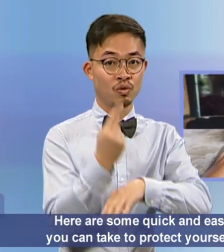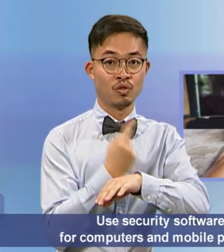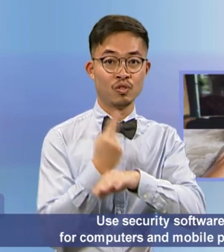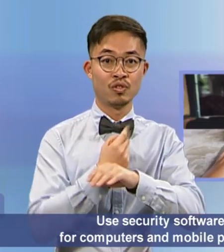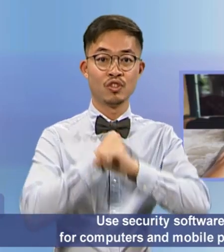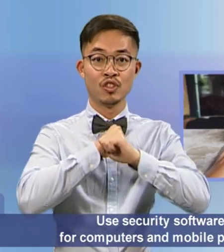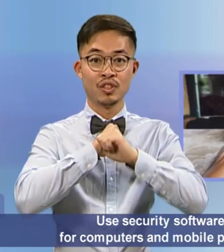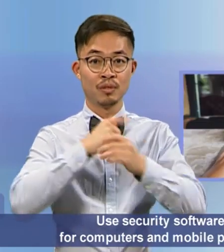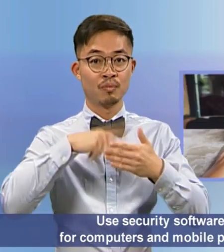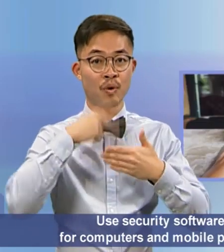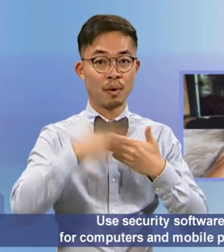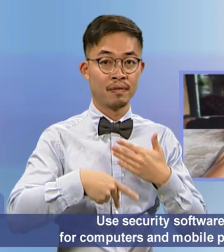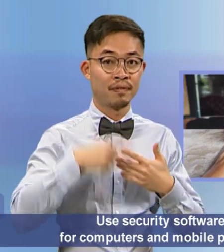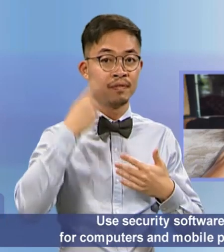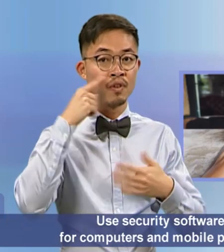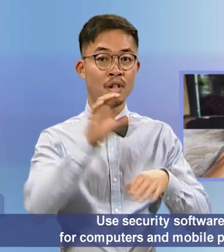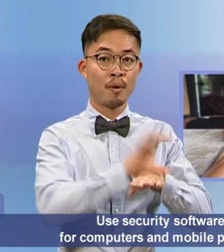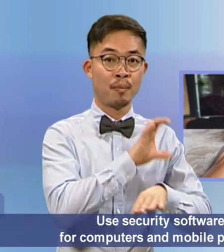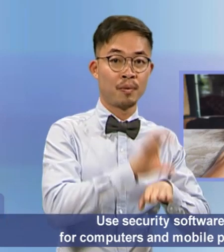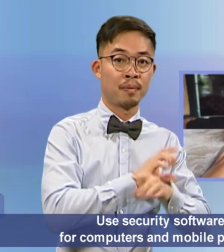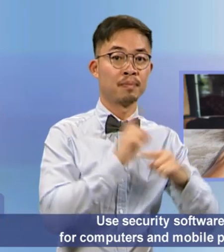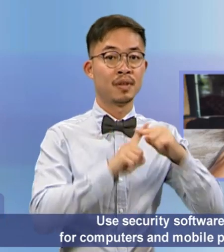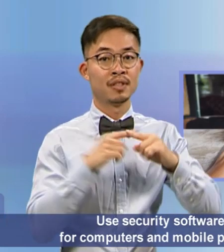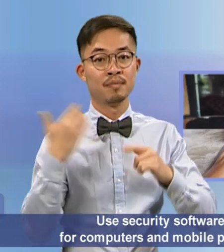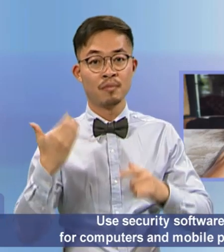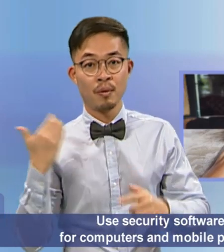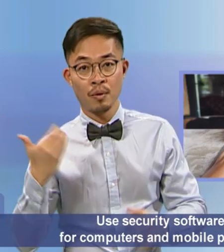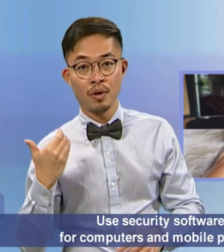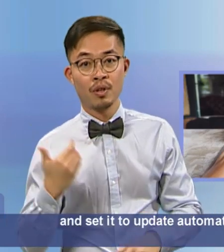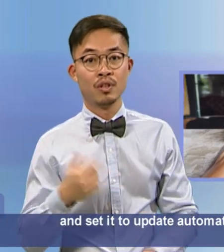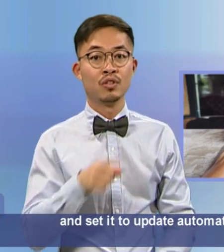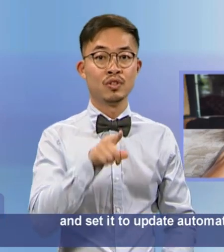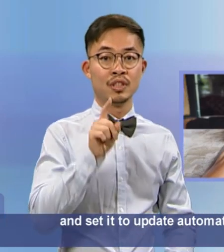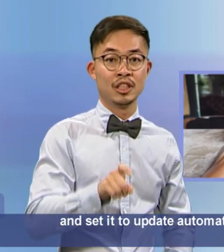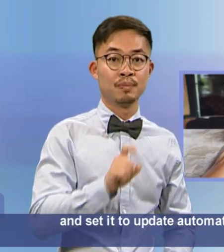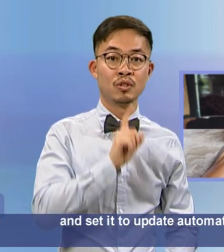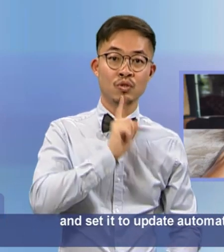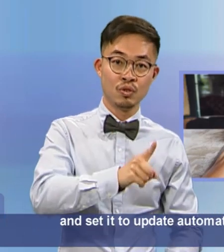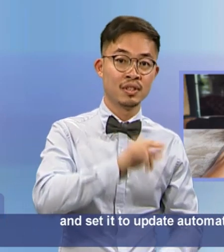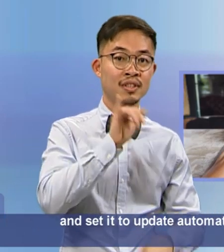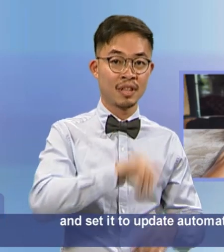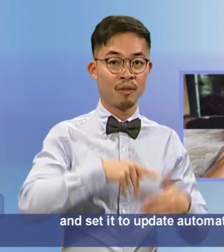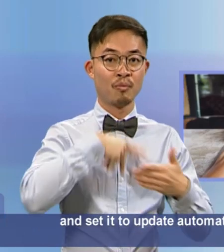Use security software for computers and mobile phones, and set it to update automatically.